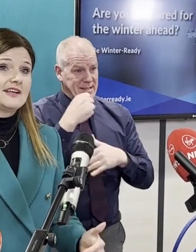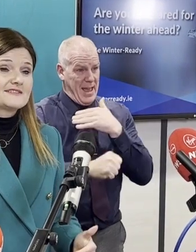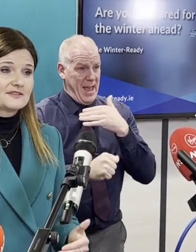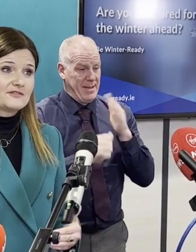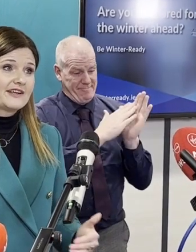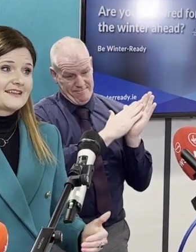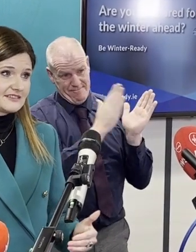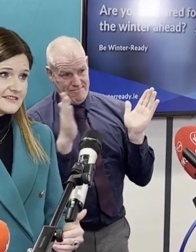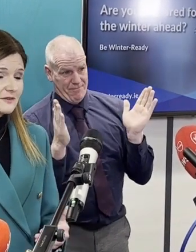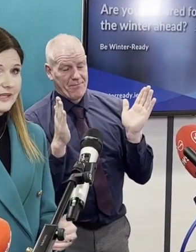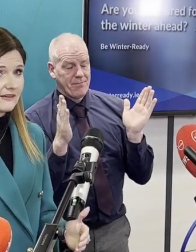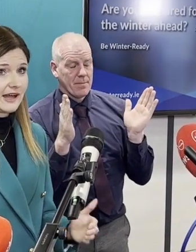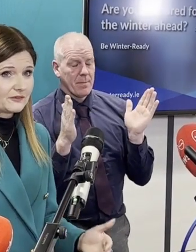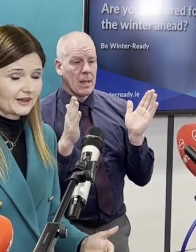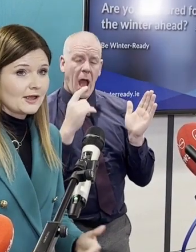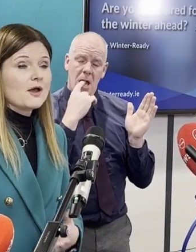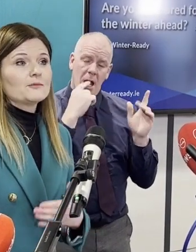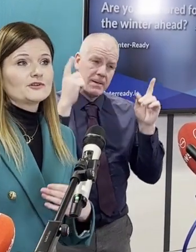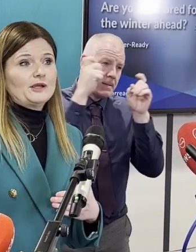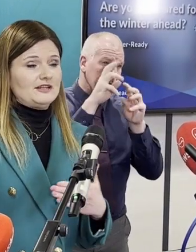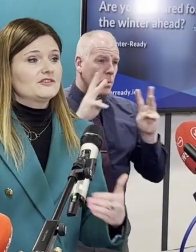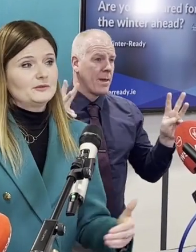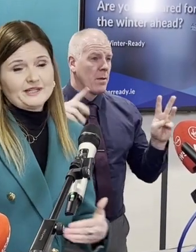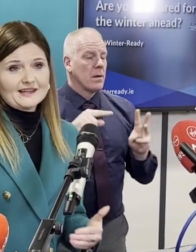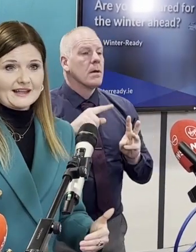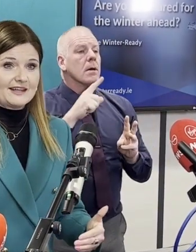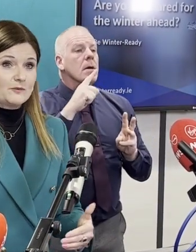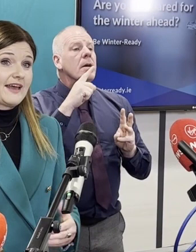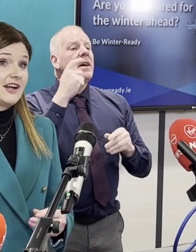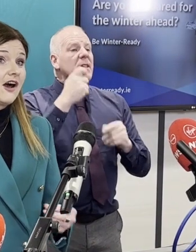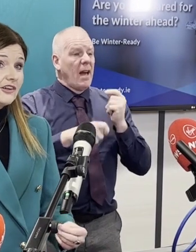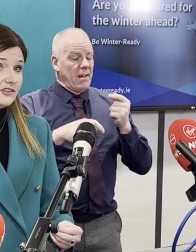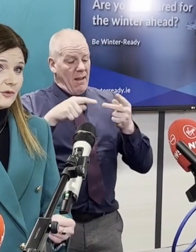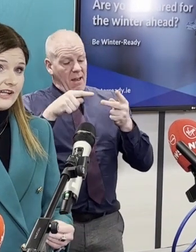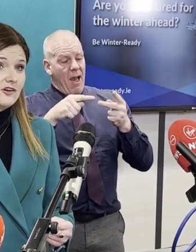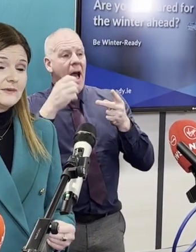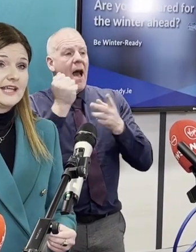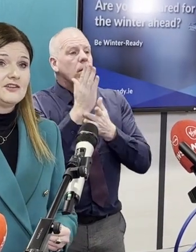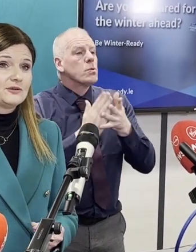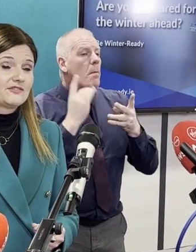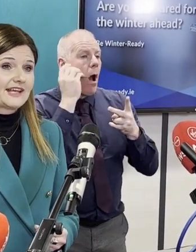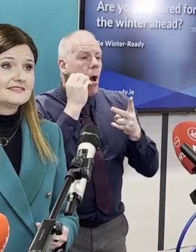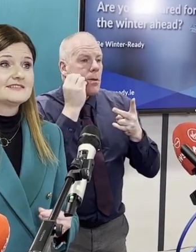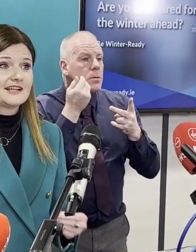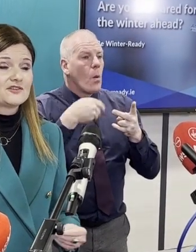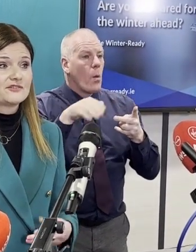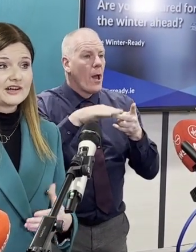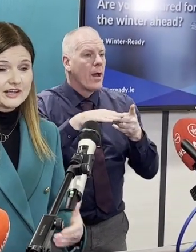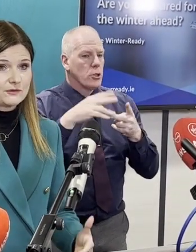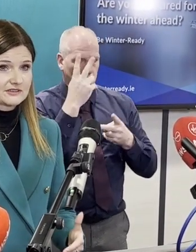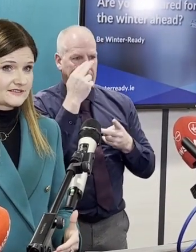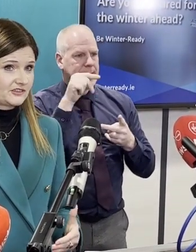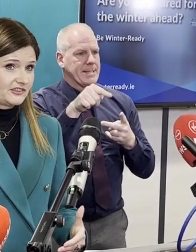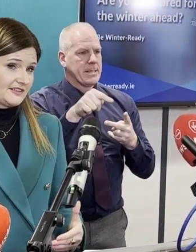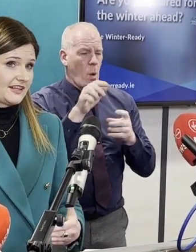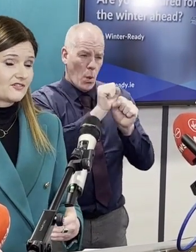for ice. So very hazardous weather out there. But within that, then, we have an orange warning coming into effect tonight. So very